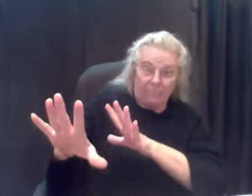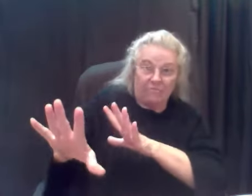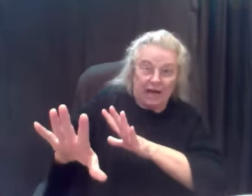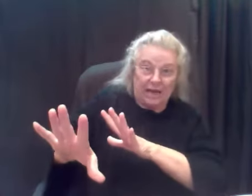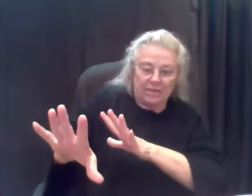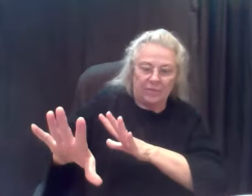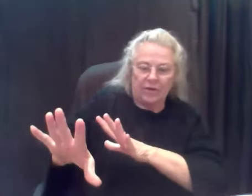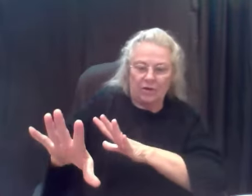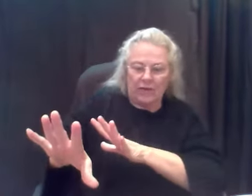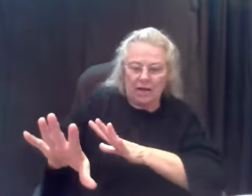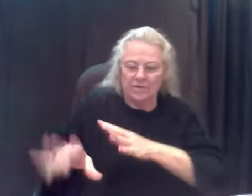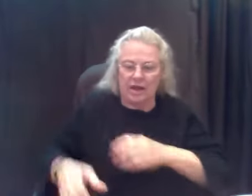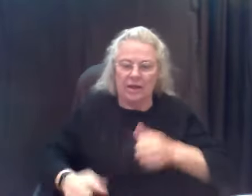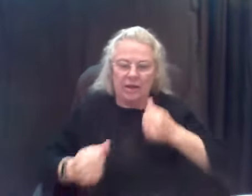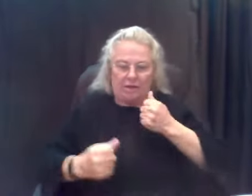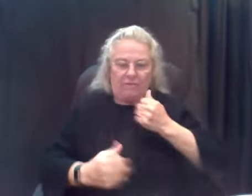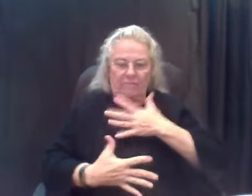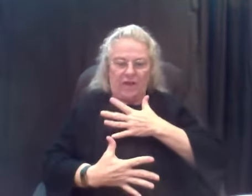fighting something on the outside. Fear.